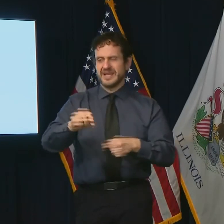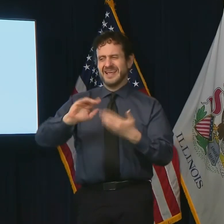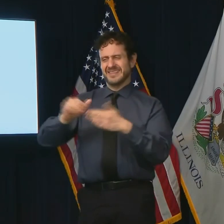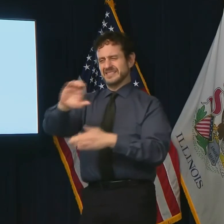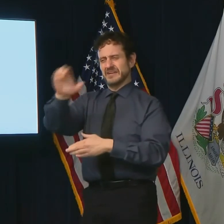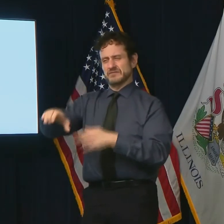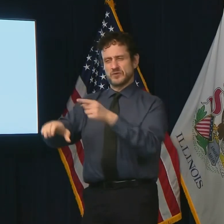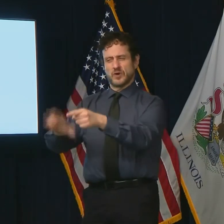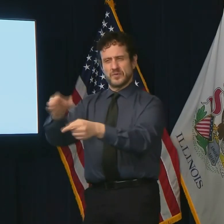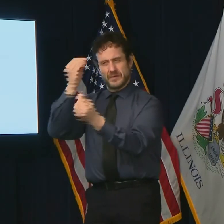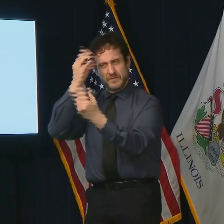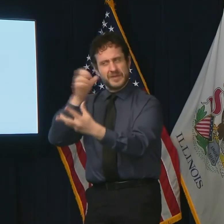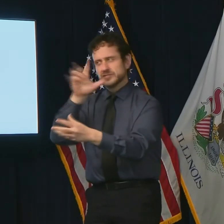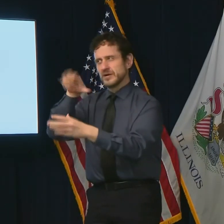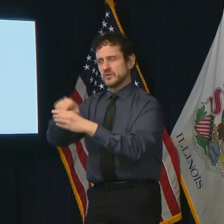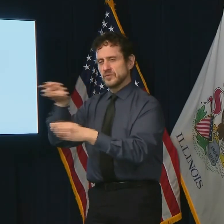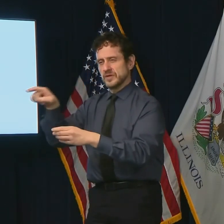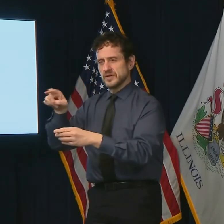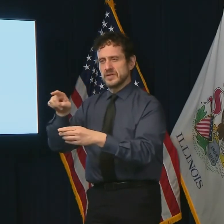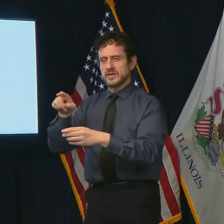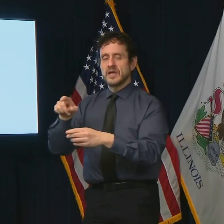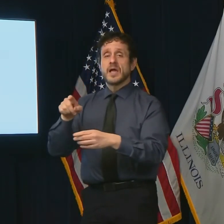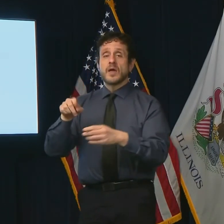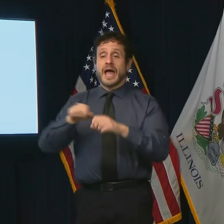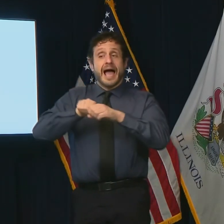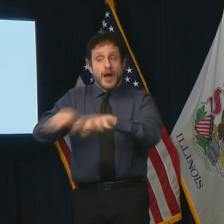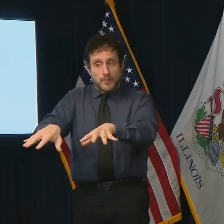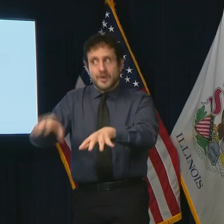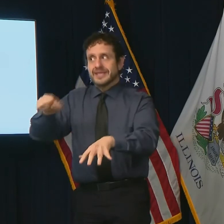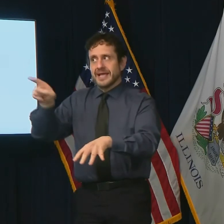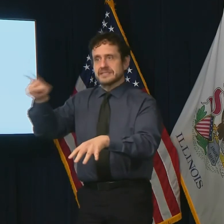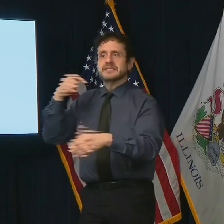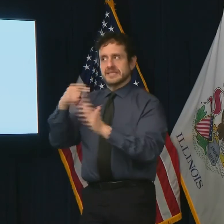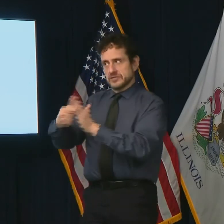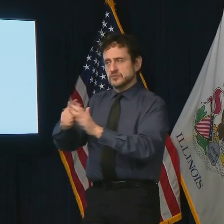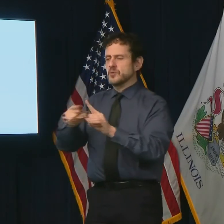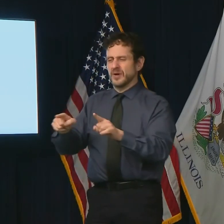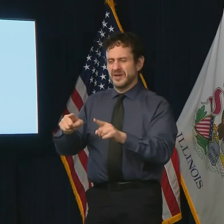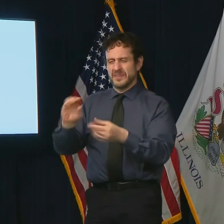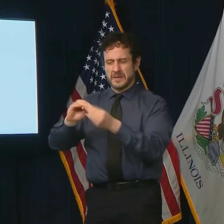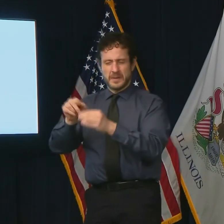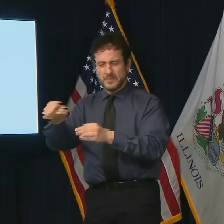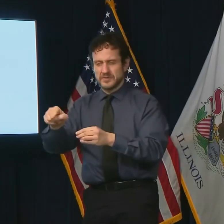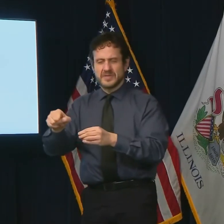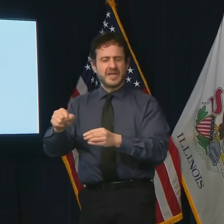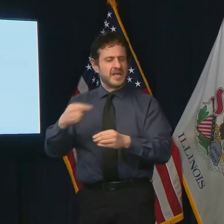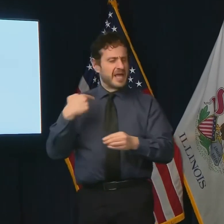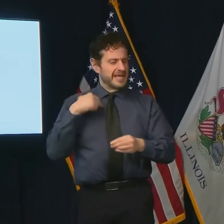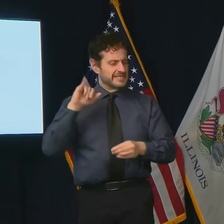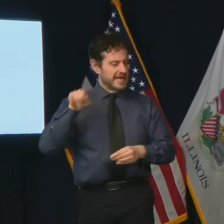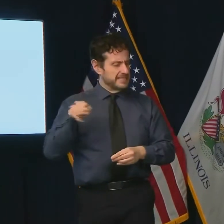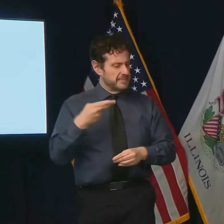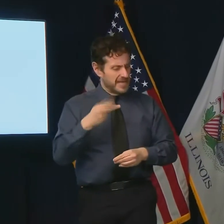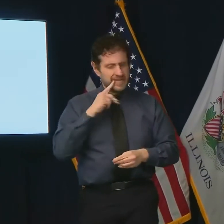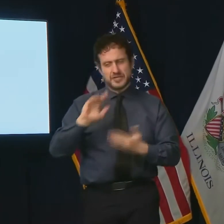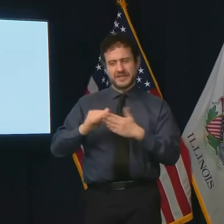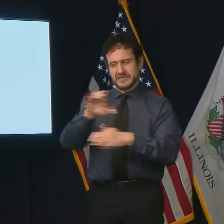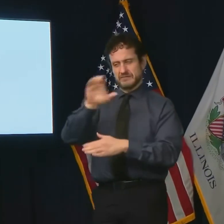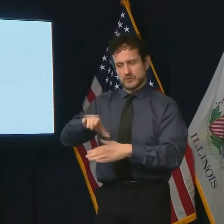not included. It's included in the page with outbreak information. Is there some sort of disconnect between IDPH and the city's health department on potential